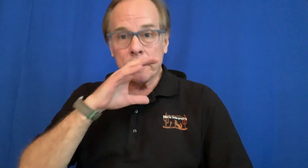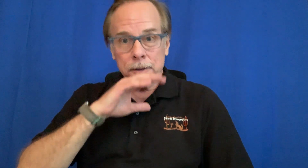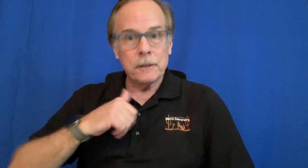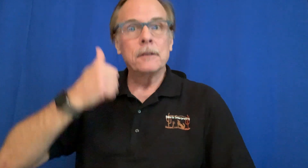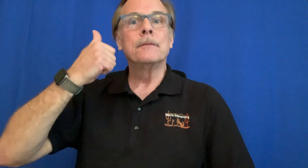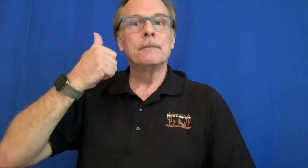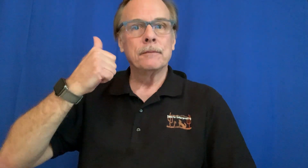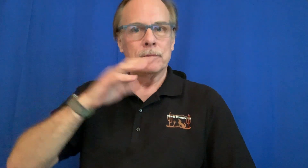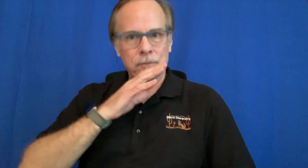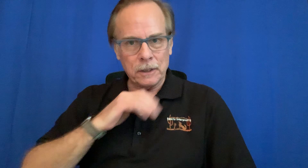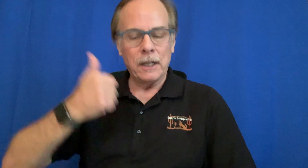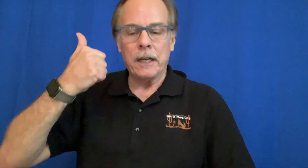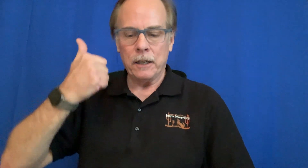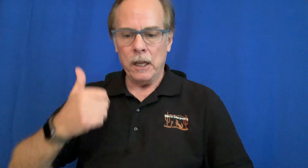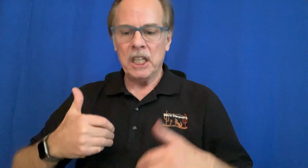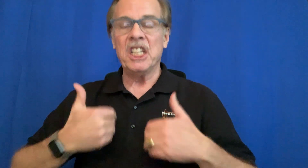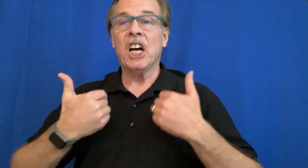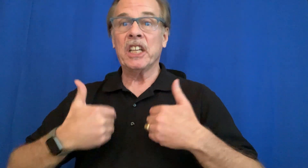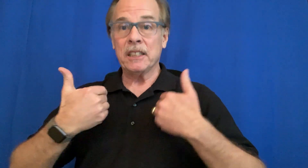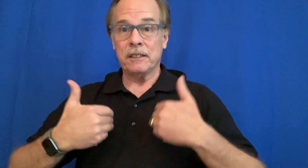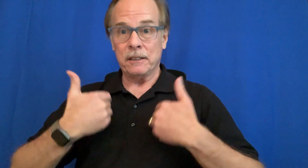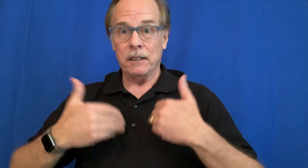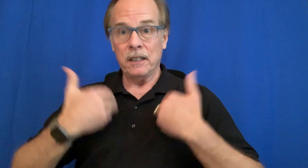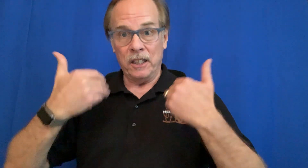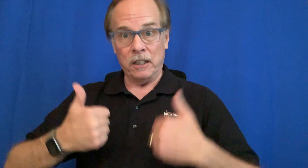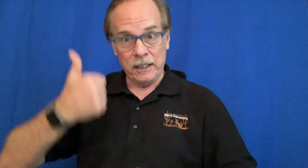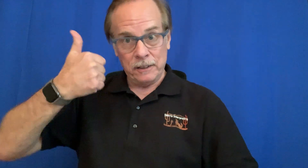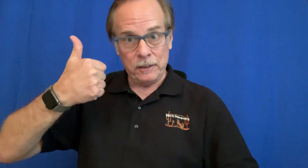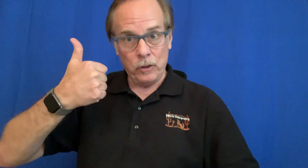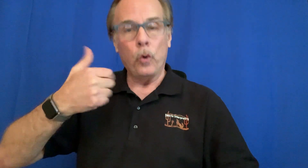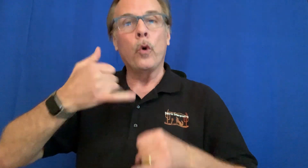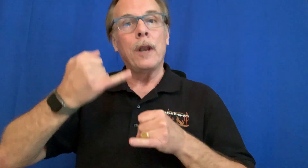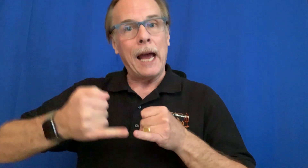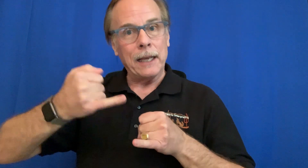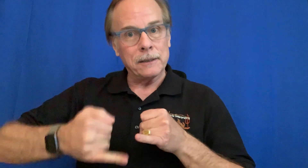Oldest, did that. Youngest, youngest, or last.